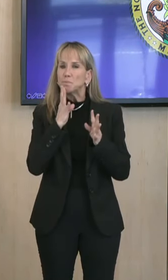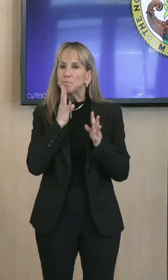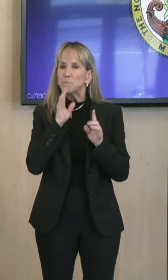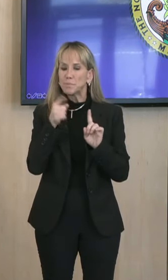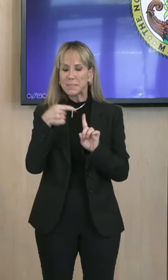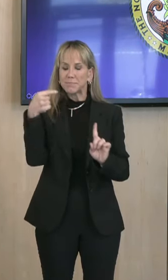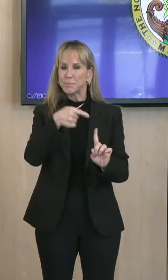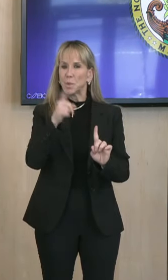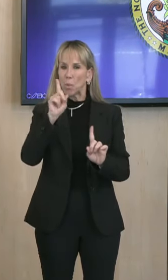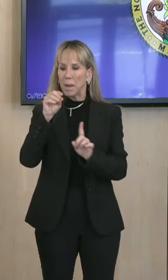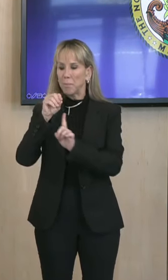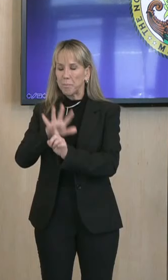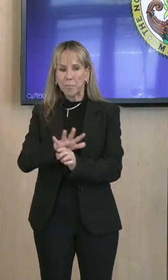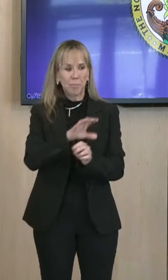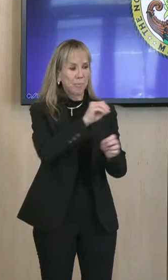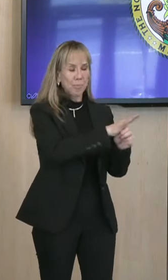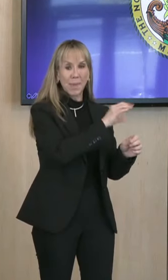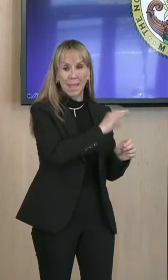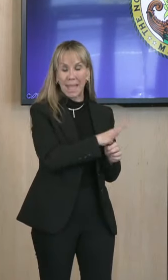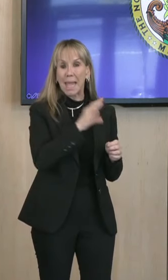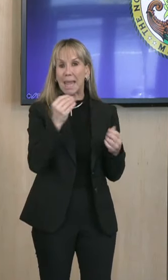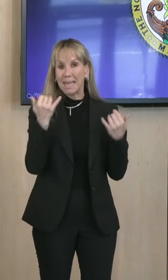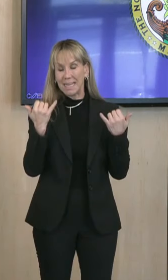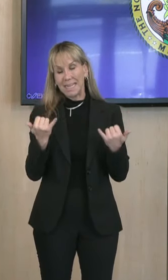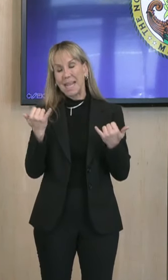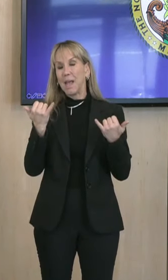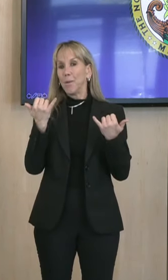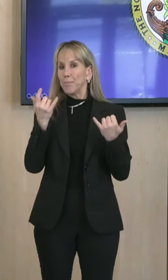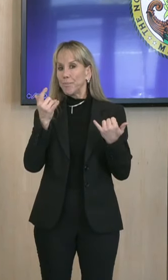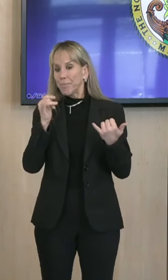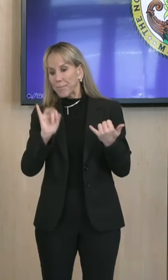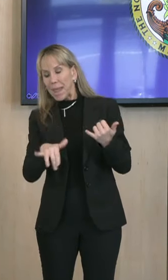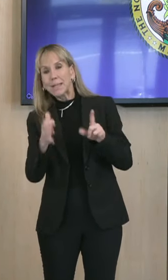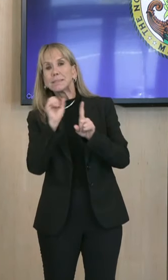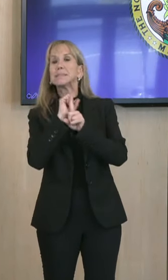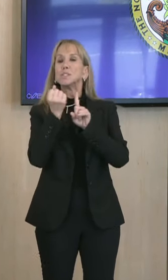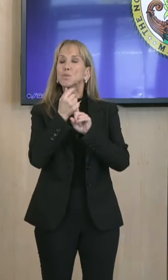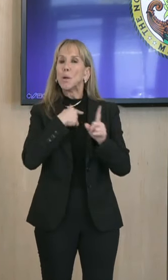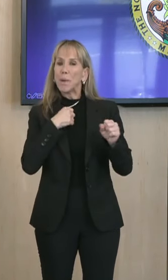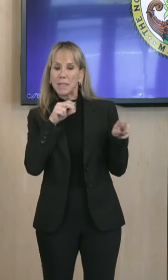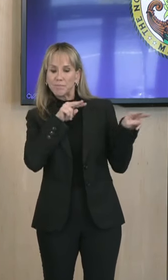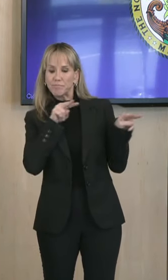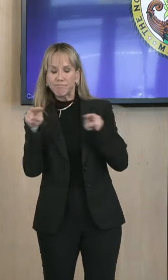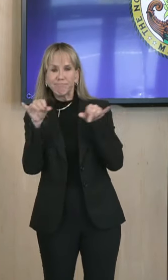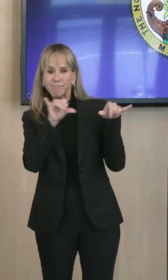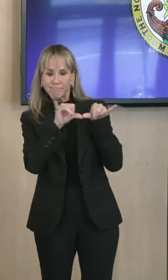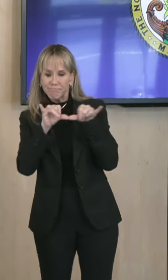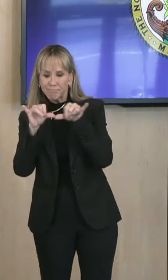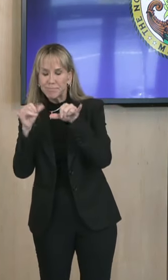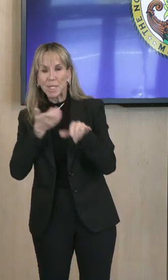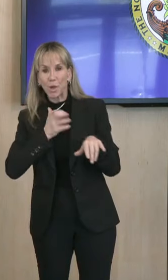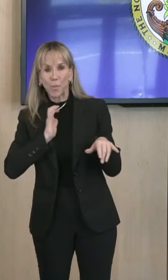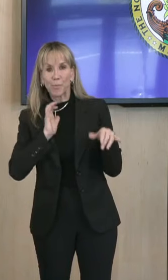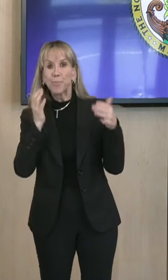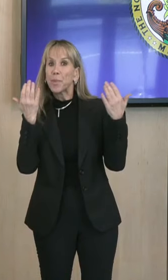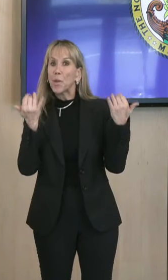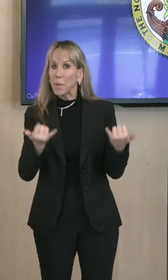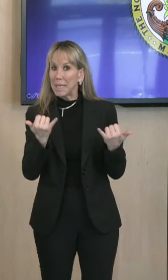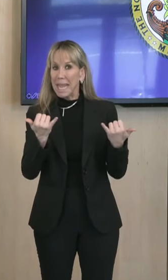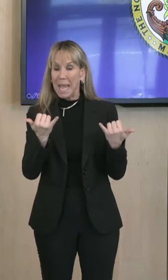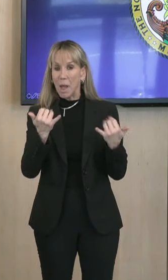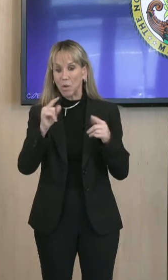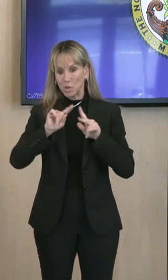and because of where we are in the progression of this situation, we are now starting today only going to